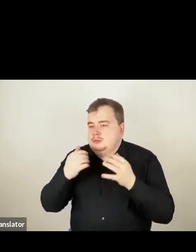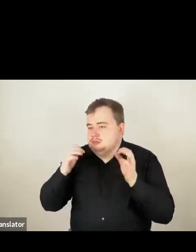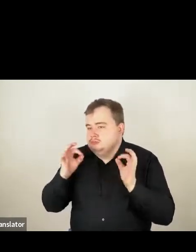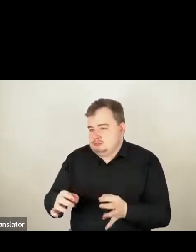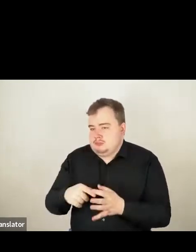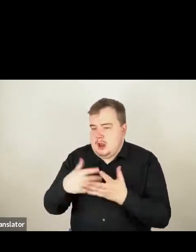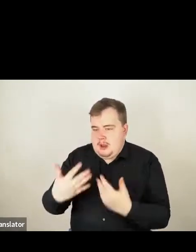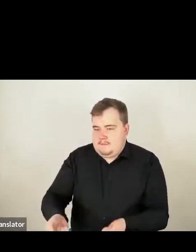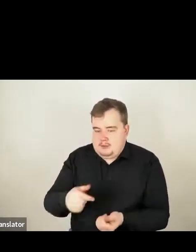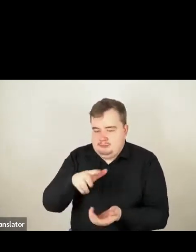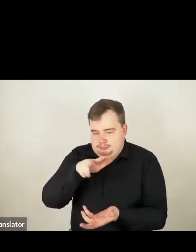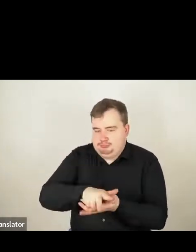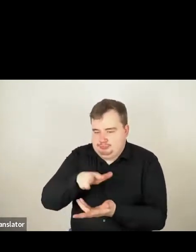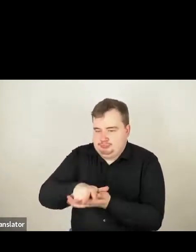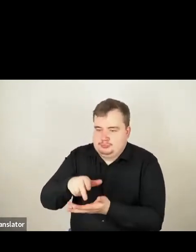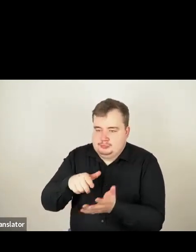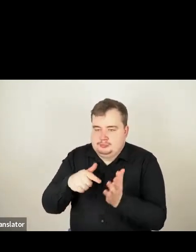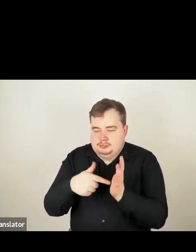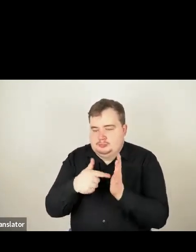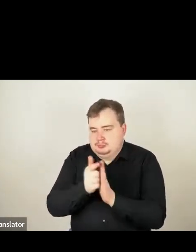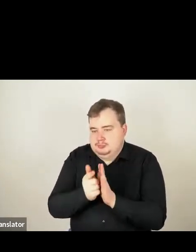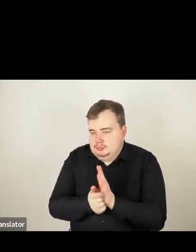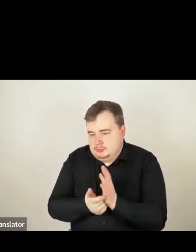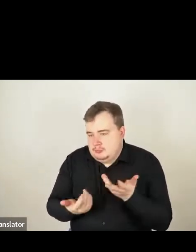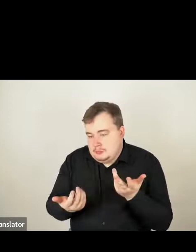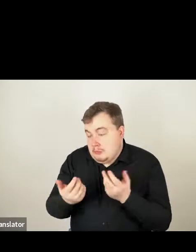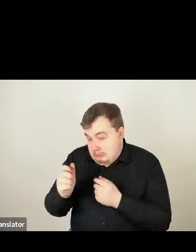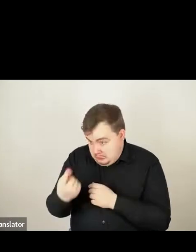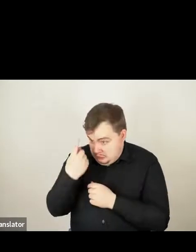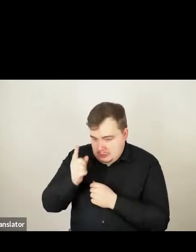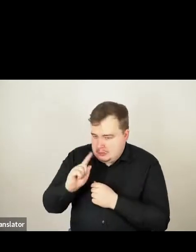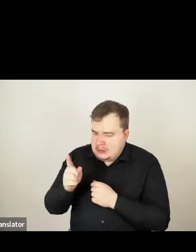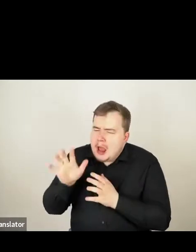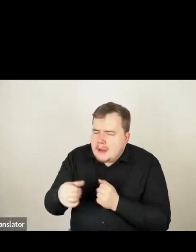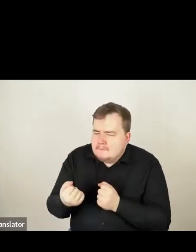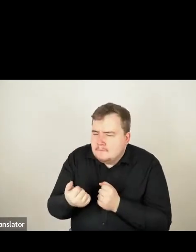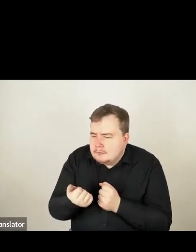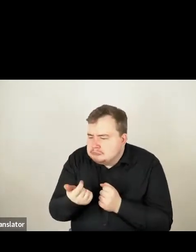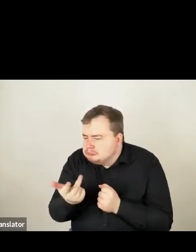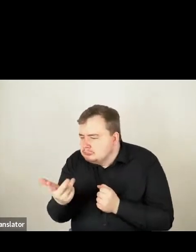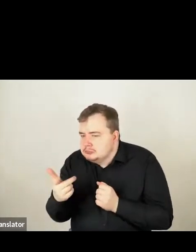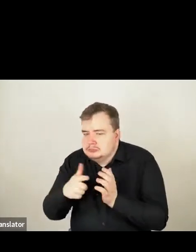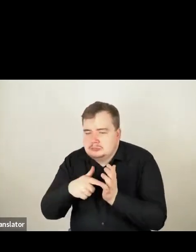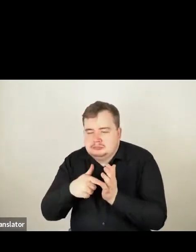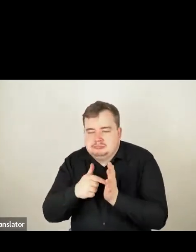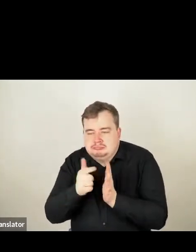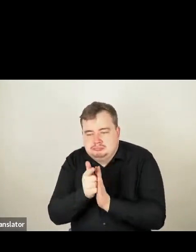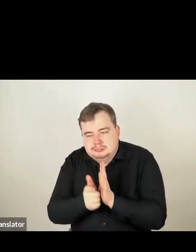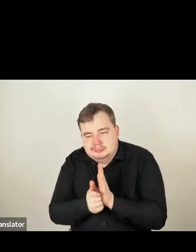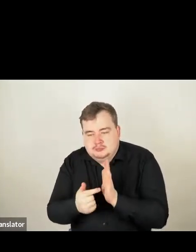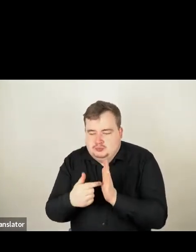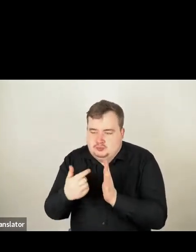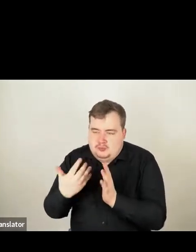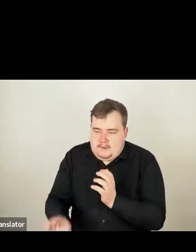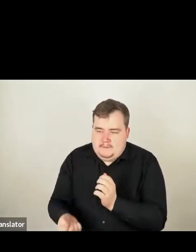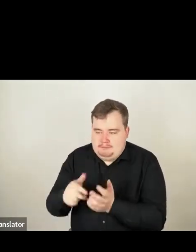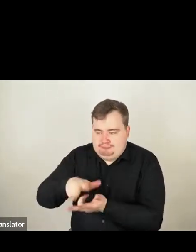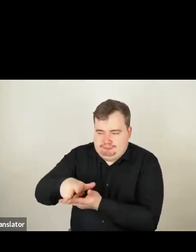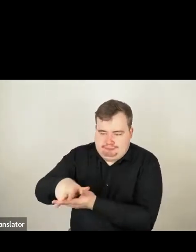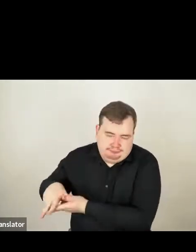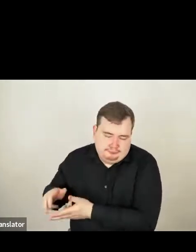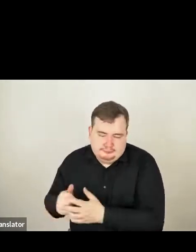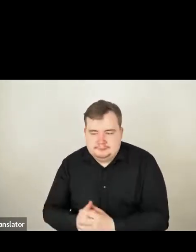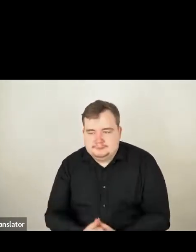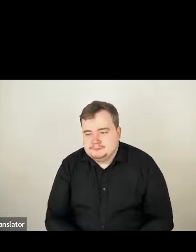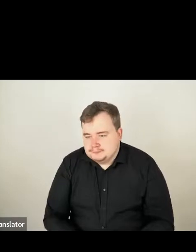done through years to achieve these results. And now we are having the first, let's say, good cases with success,